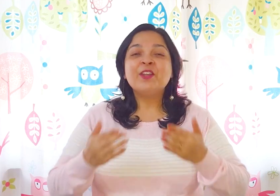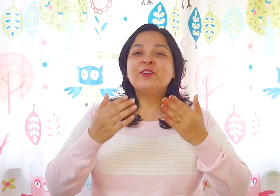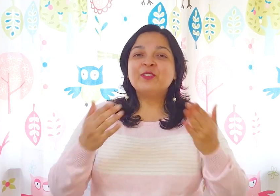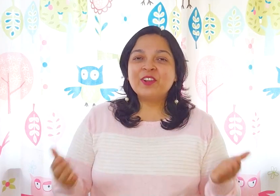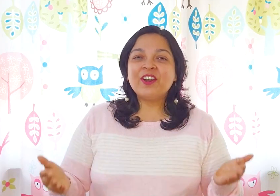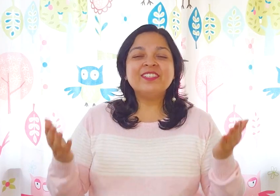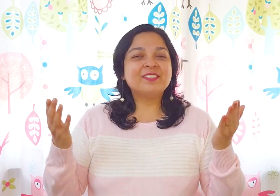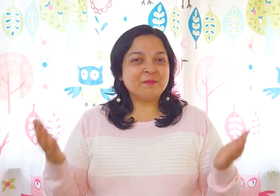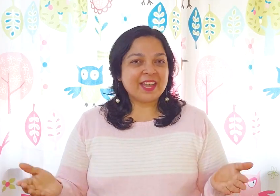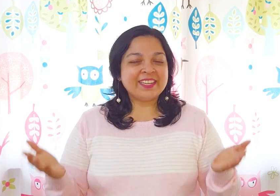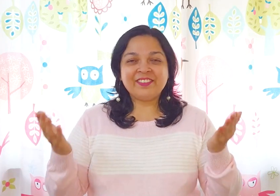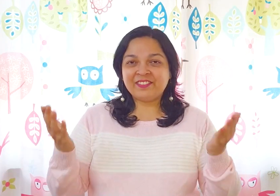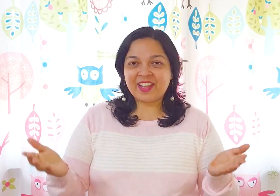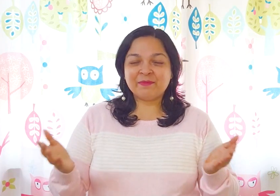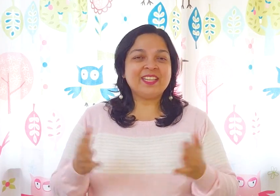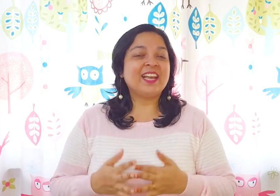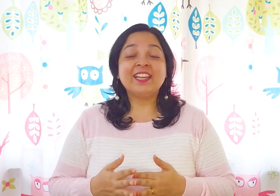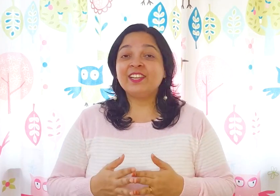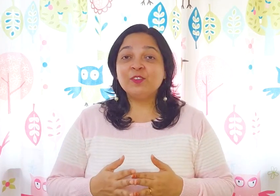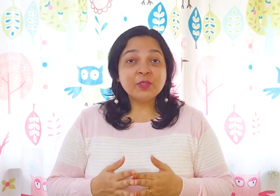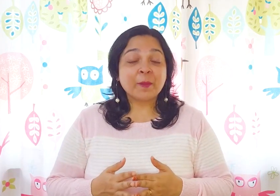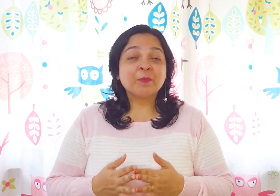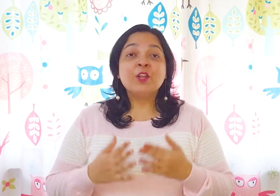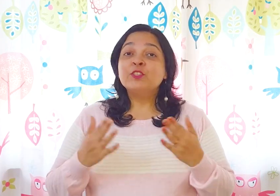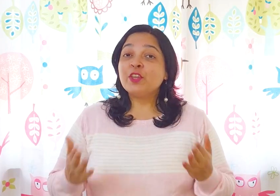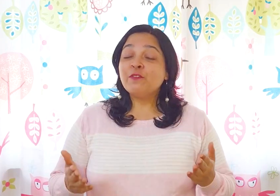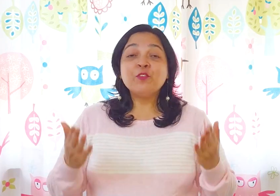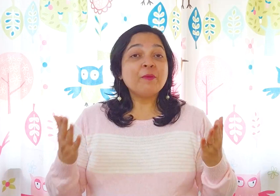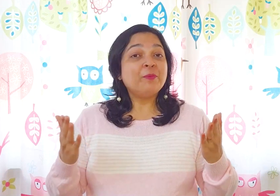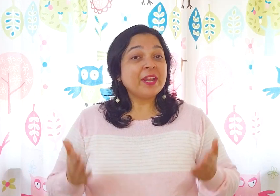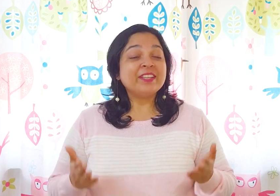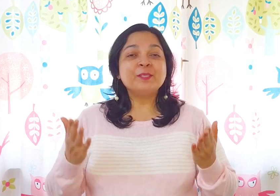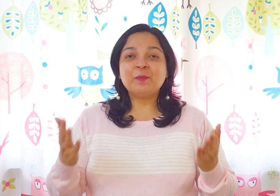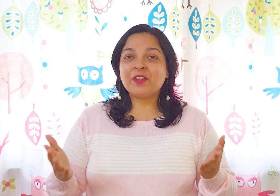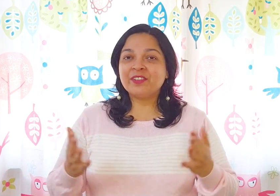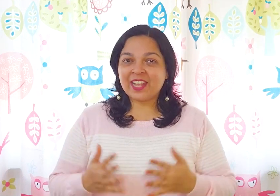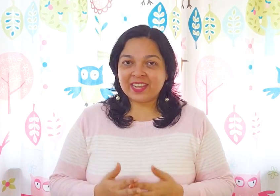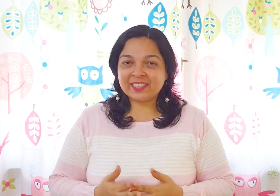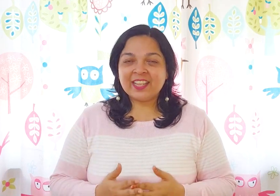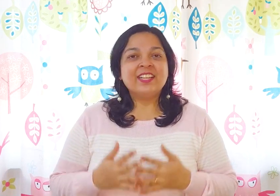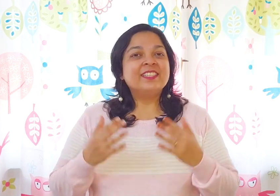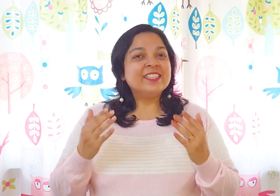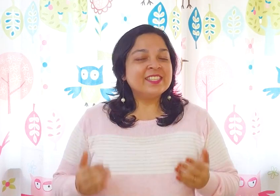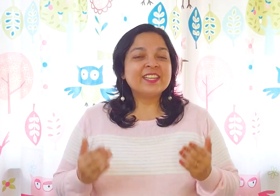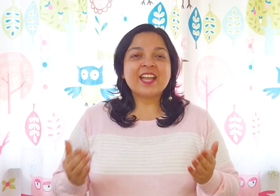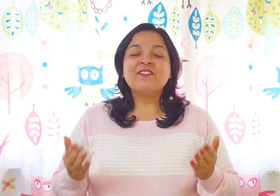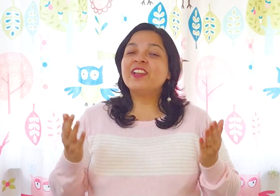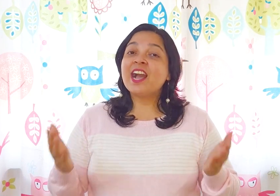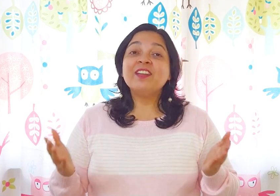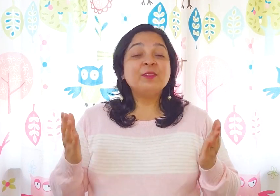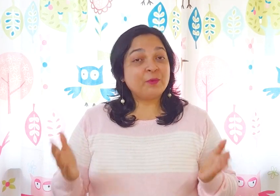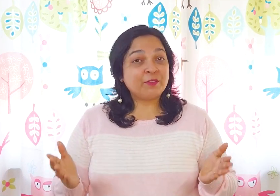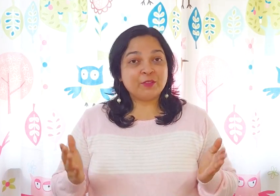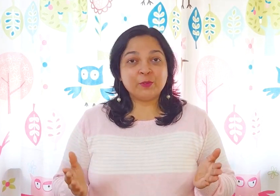welcome to God's mighty family. Hallelujah. So if you have prayed this prayer with us, this is the time